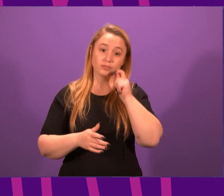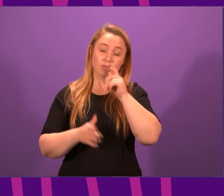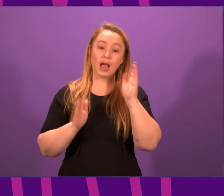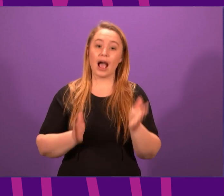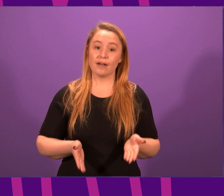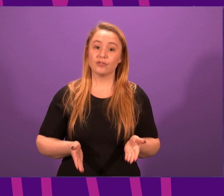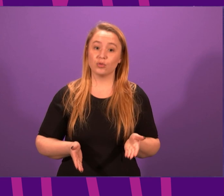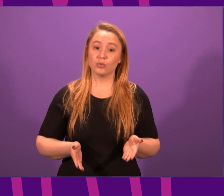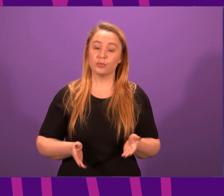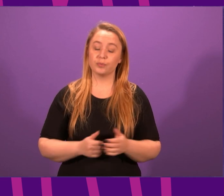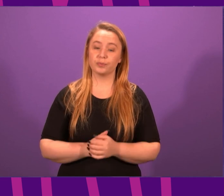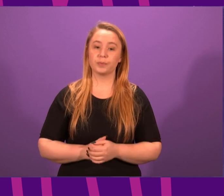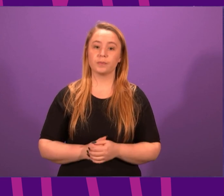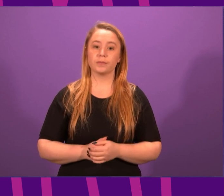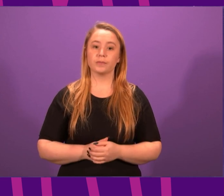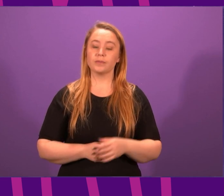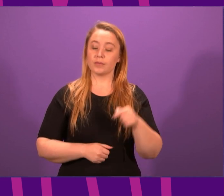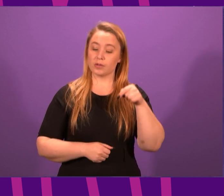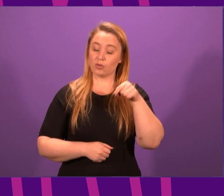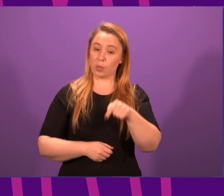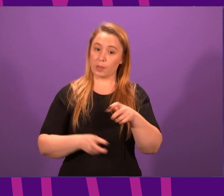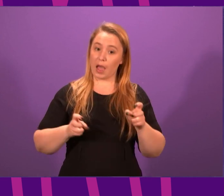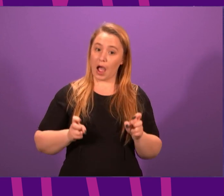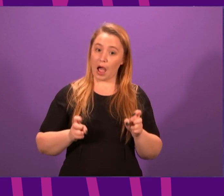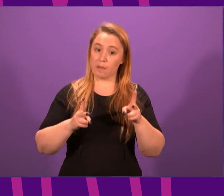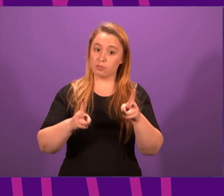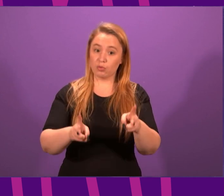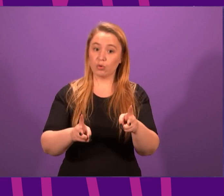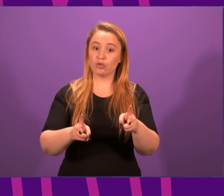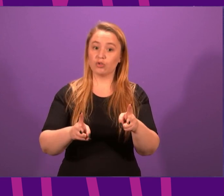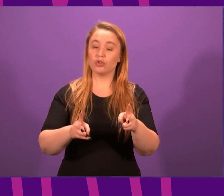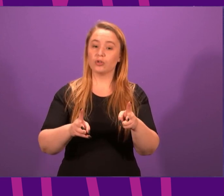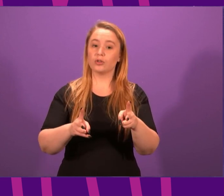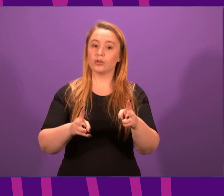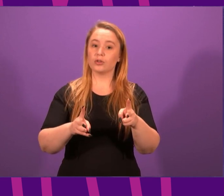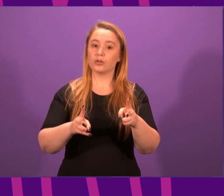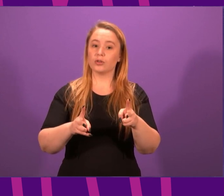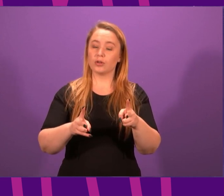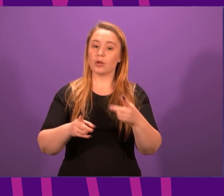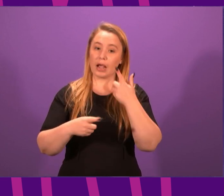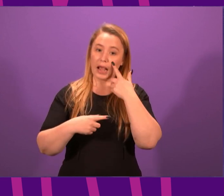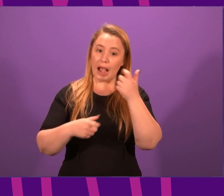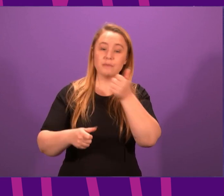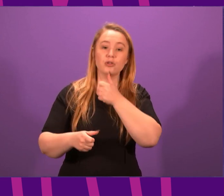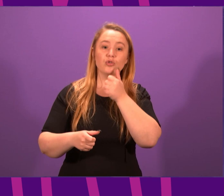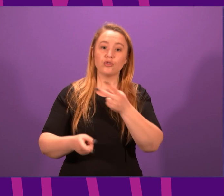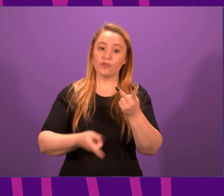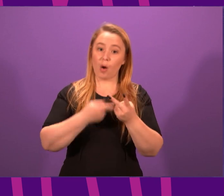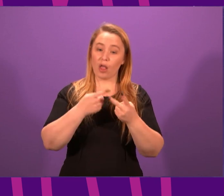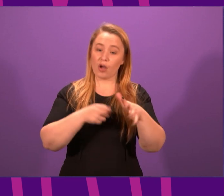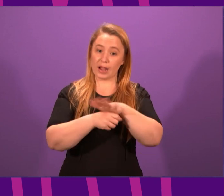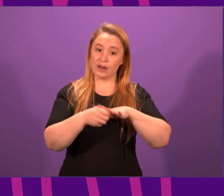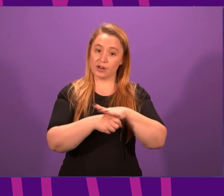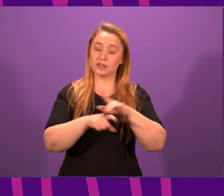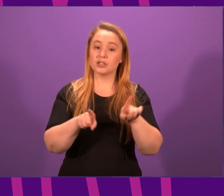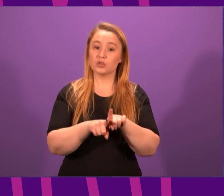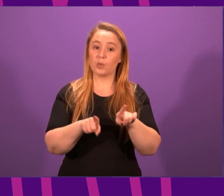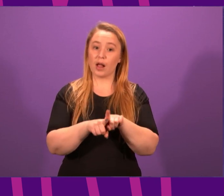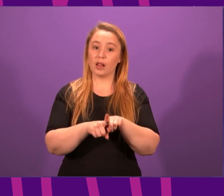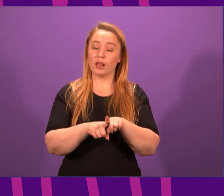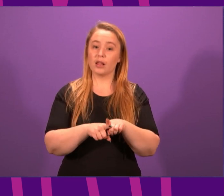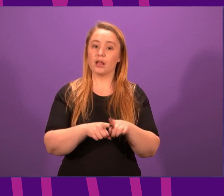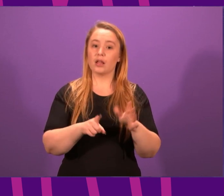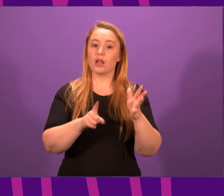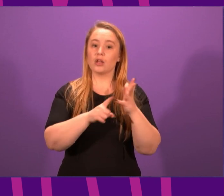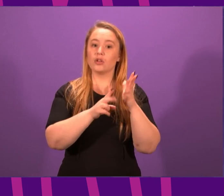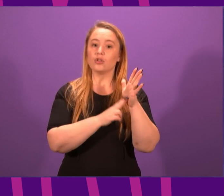paper. This same approach has a wider application. Unite Hospitality have been making the case for